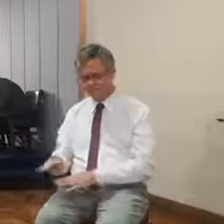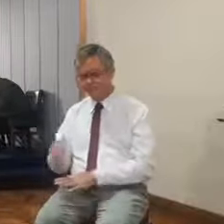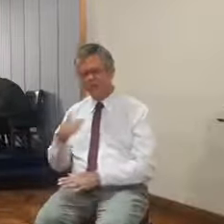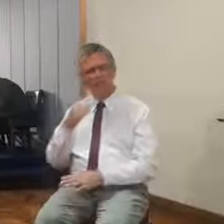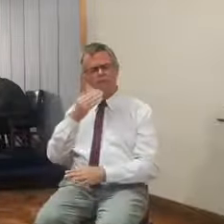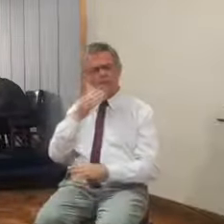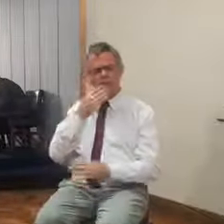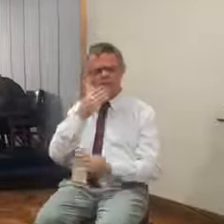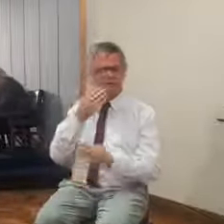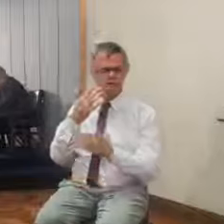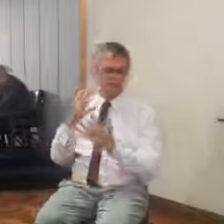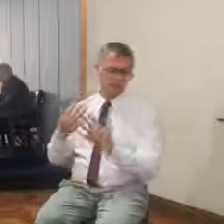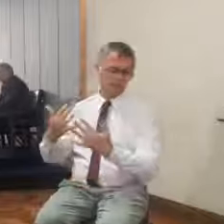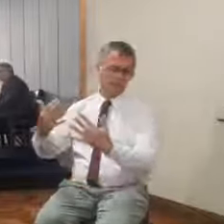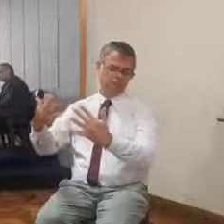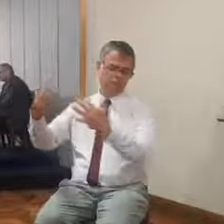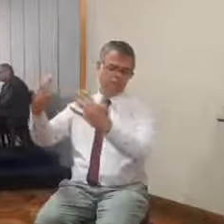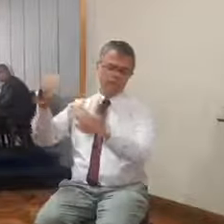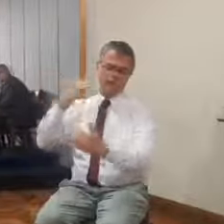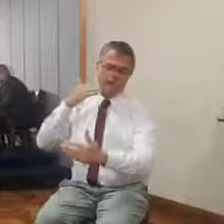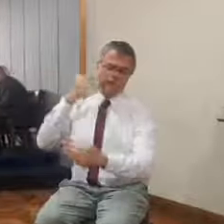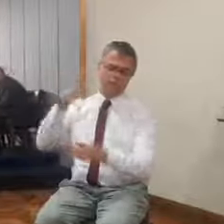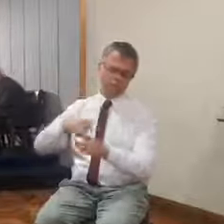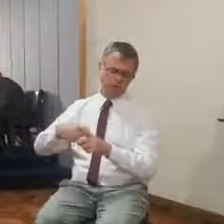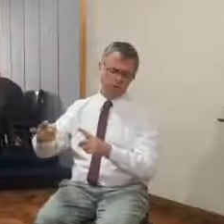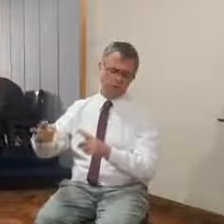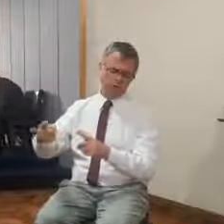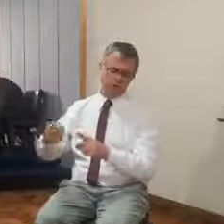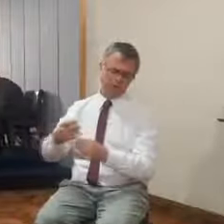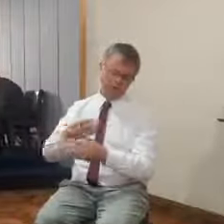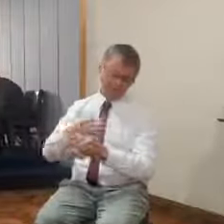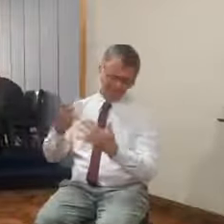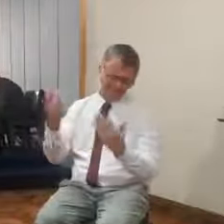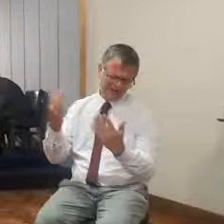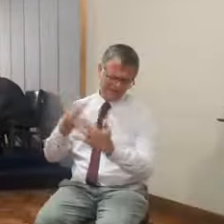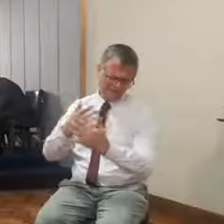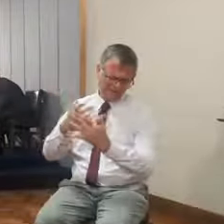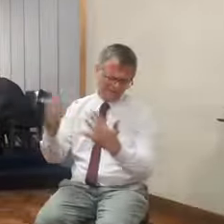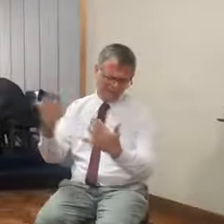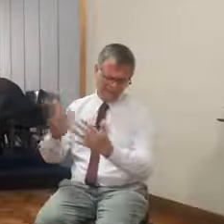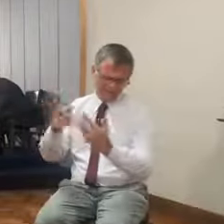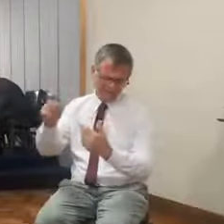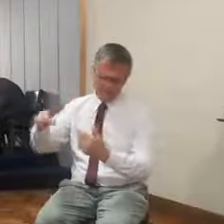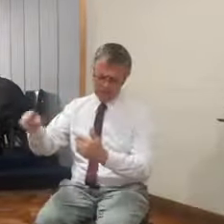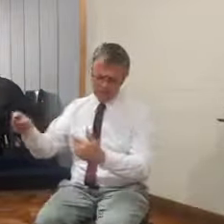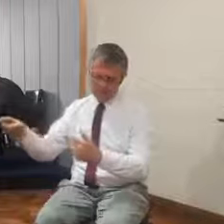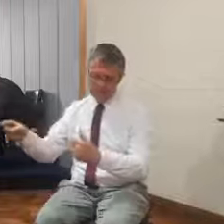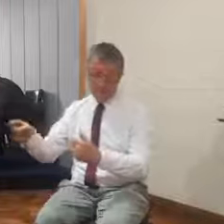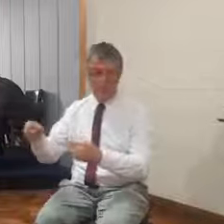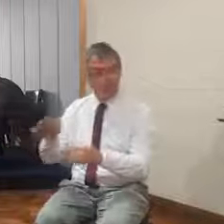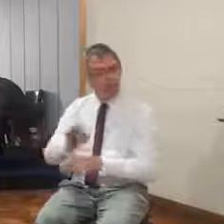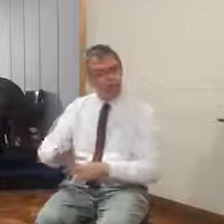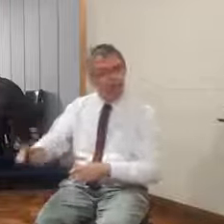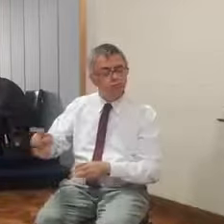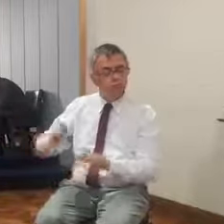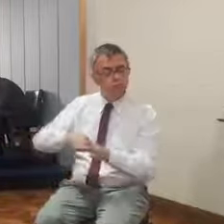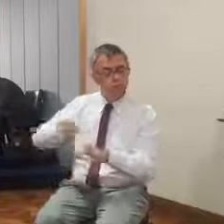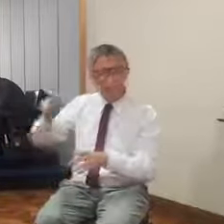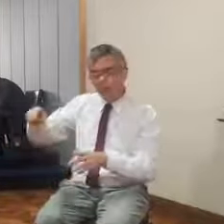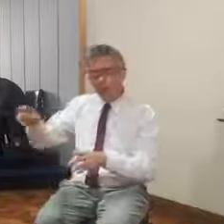gathered in this place week by week. We thank thee for the vast number of children of young people, at our bus